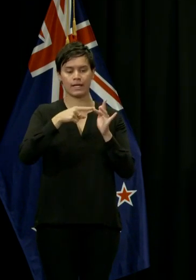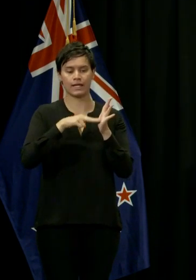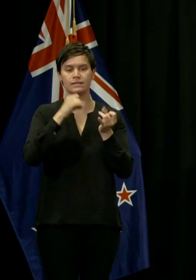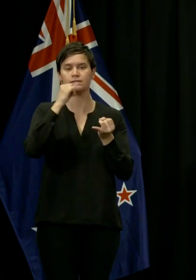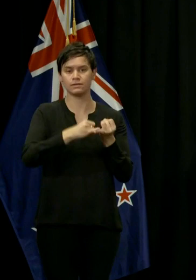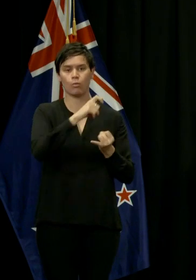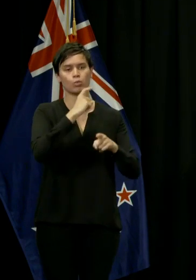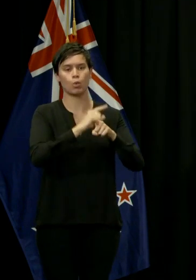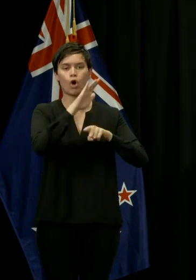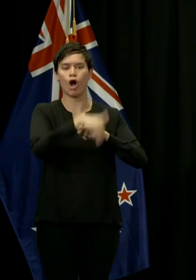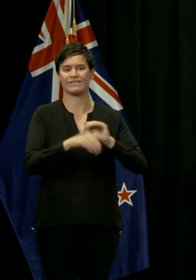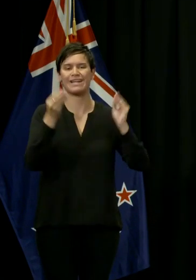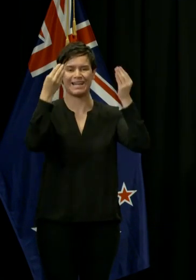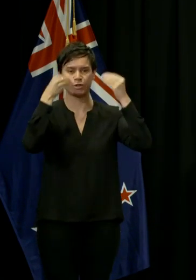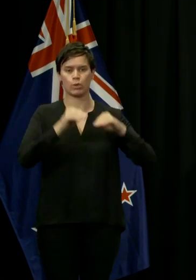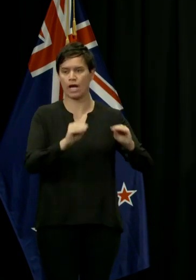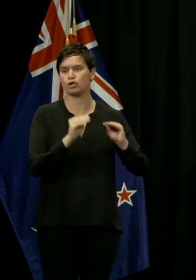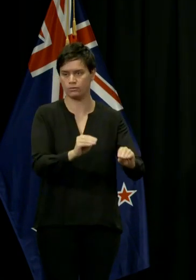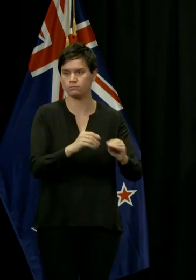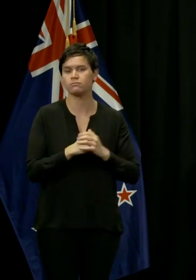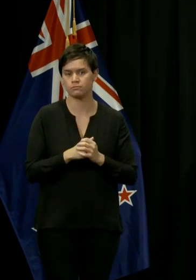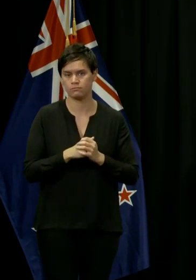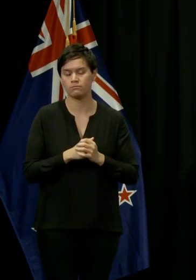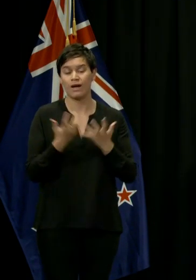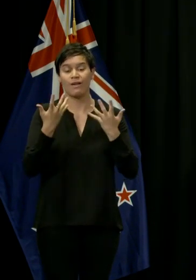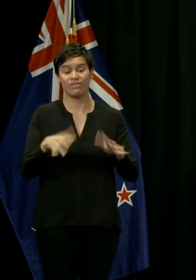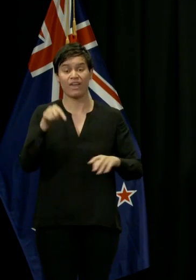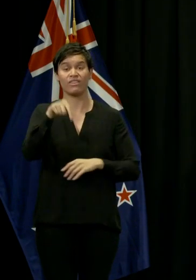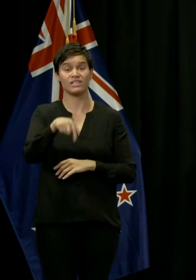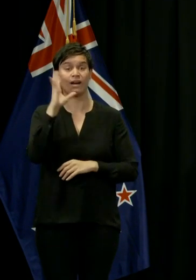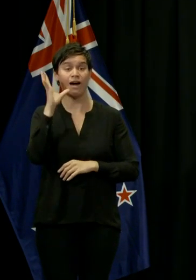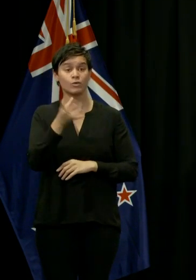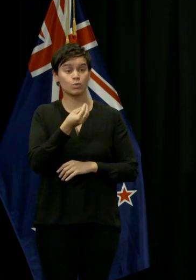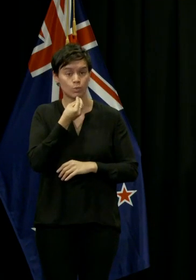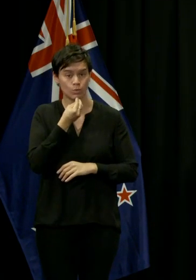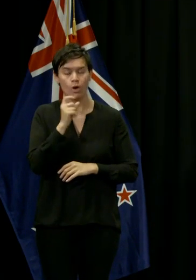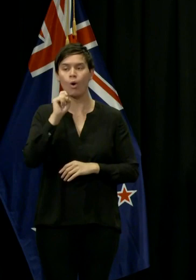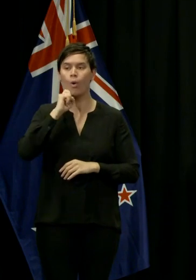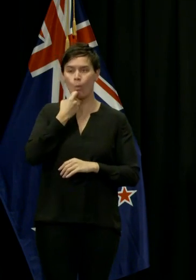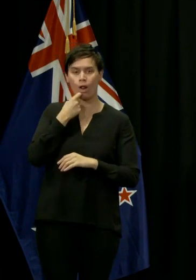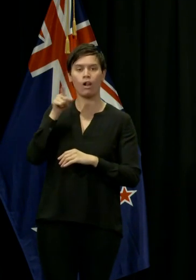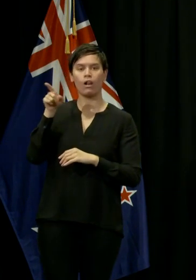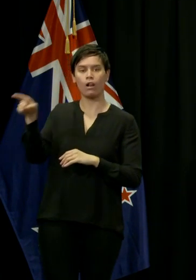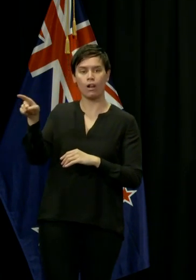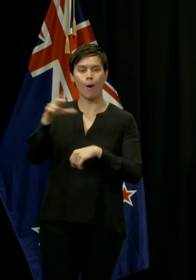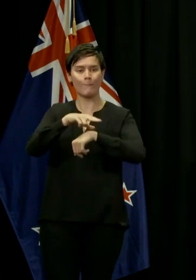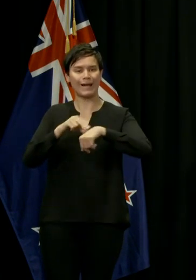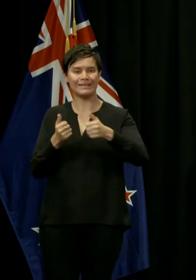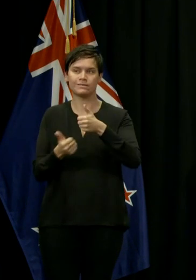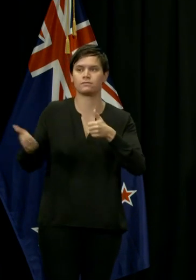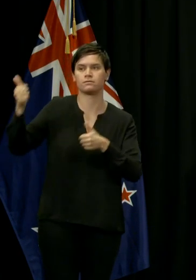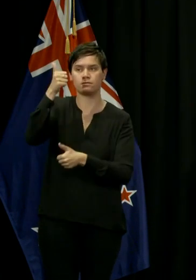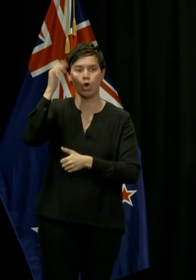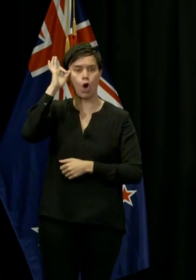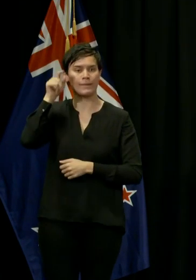to education. Following that, later this afternoon, we will be making available Commissioner of Police Mike Bush, who has